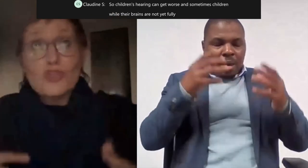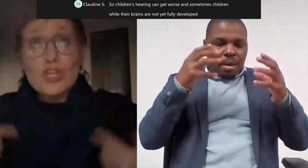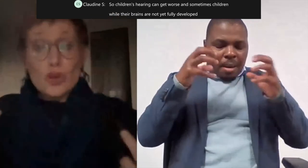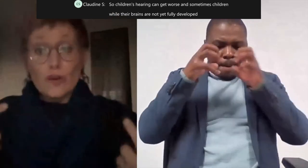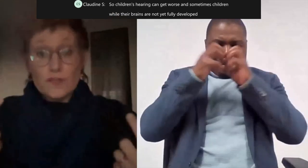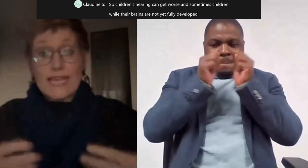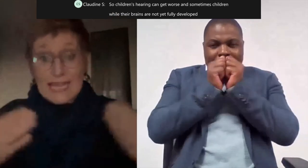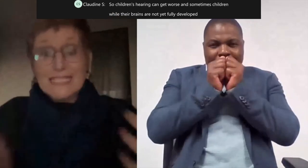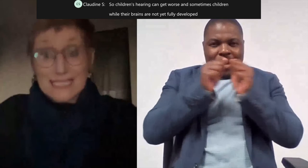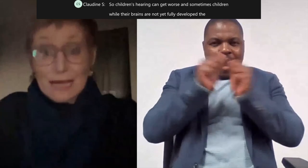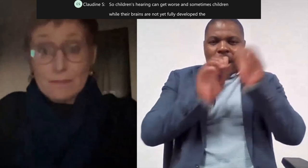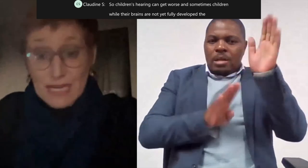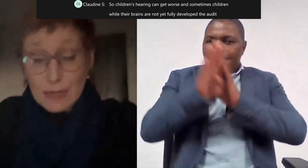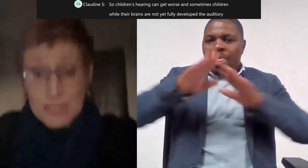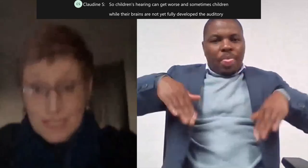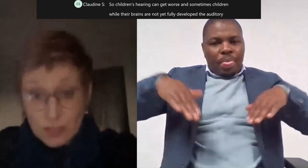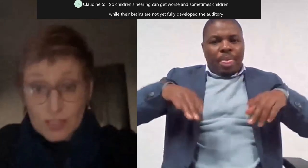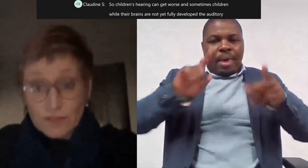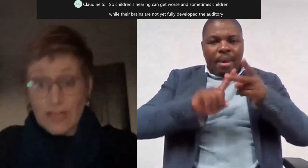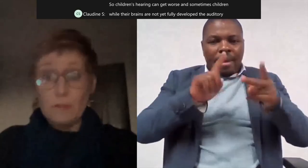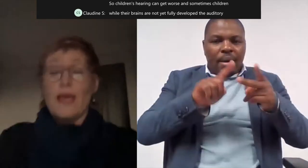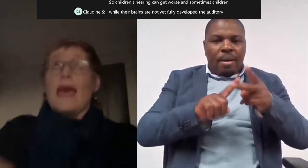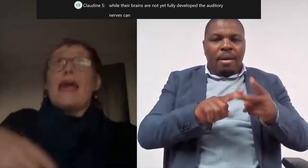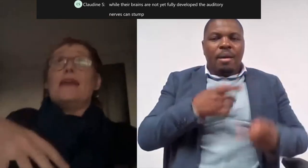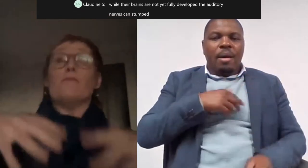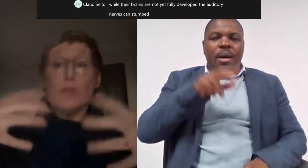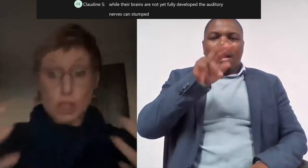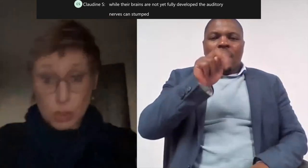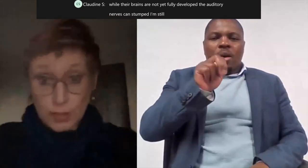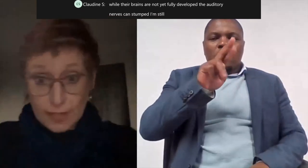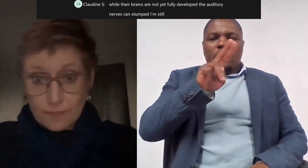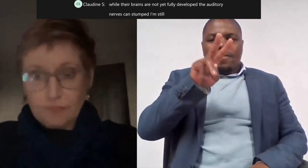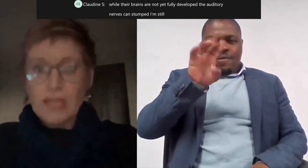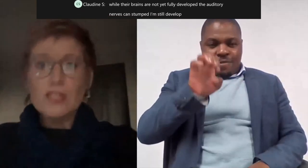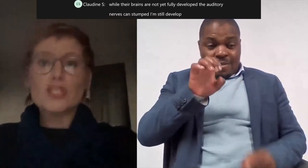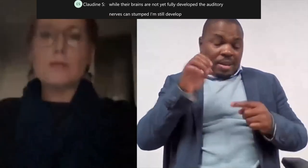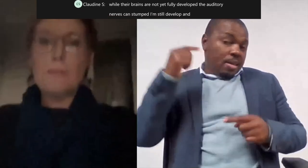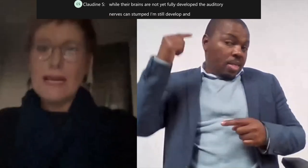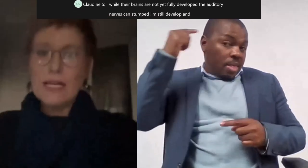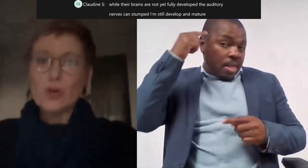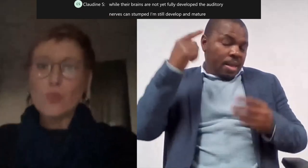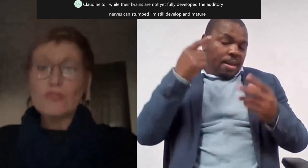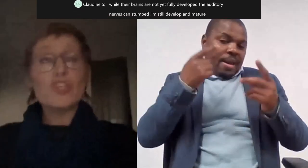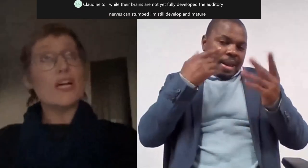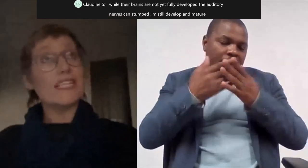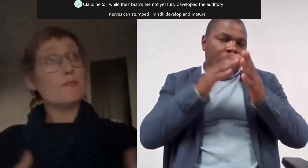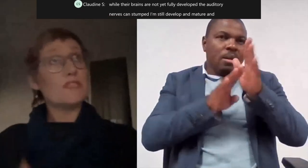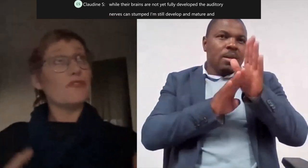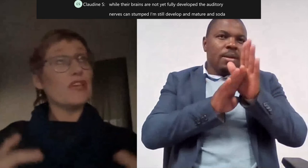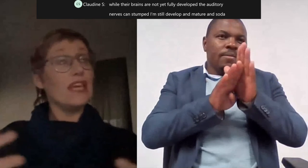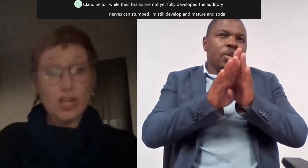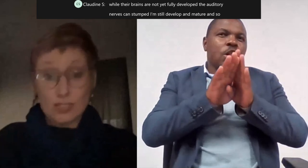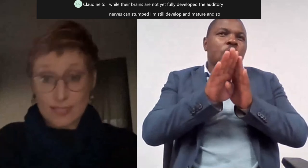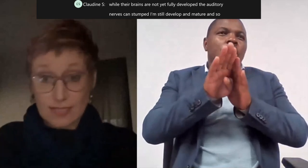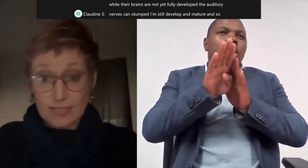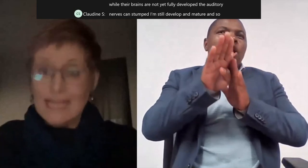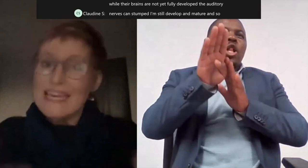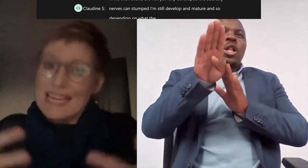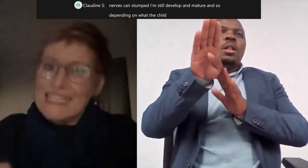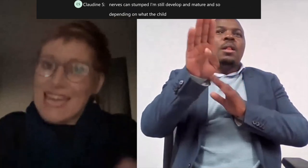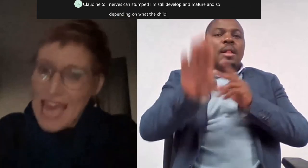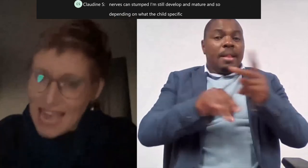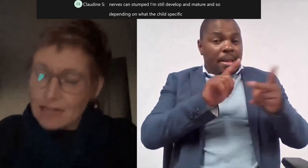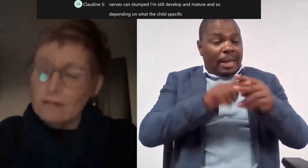their auditory nerves can sometimes still develop and mature. And so depending on what the child's specific hearing loss